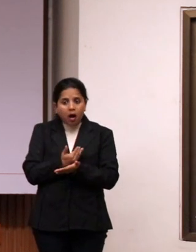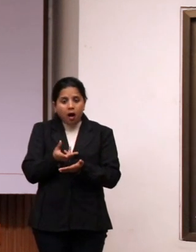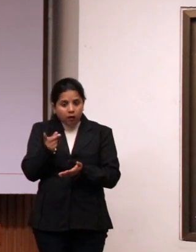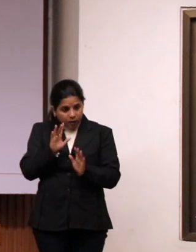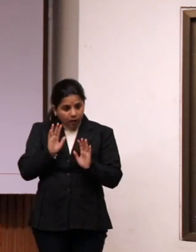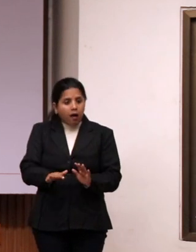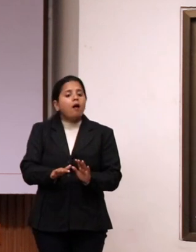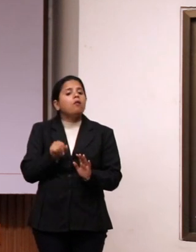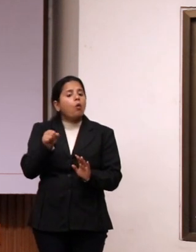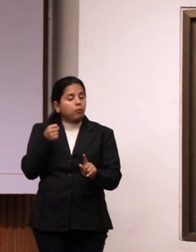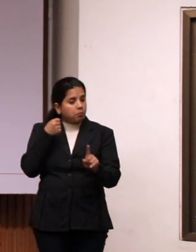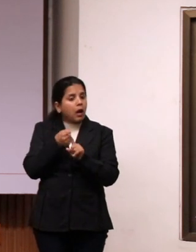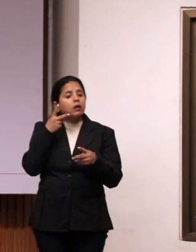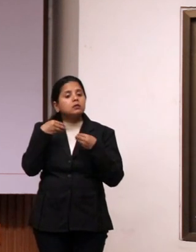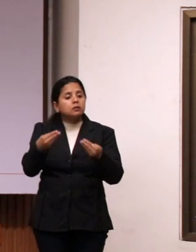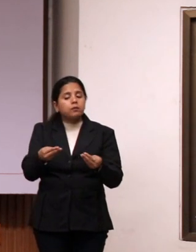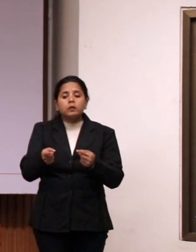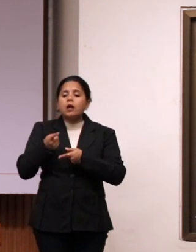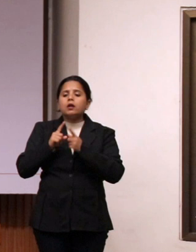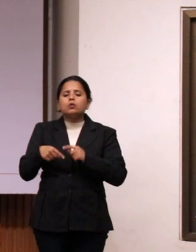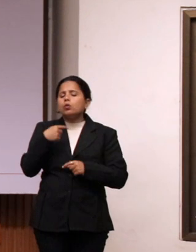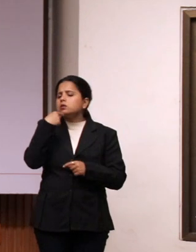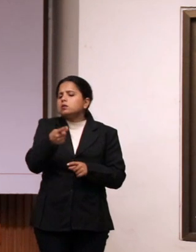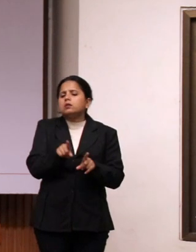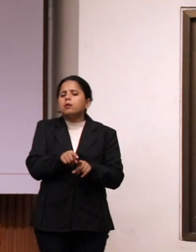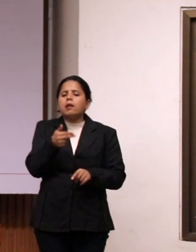inputs that historical, what you call,